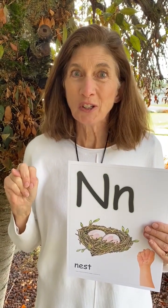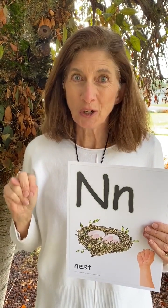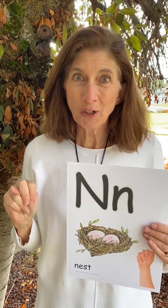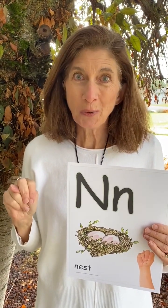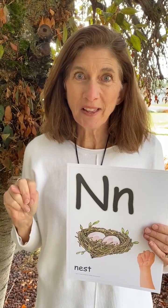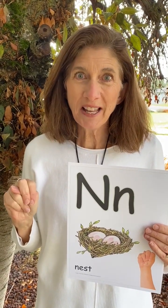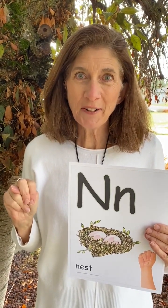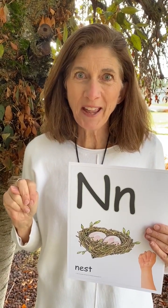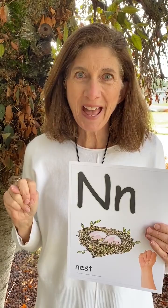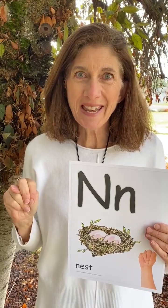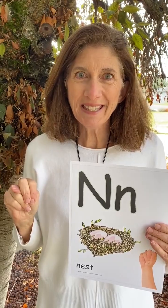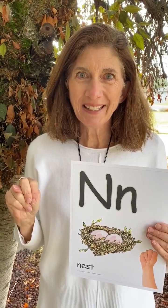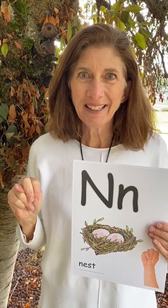starts with the letter N?